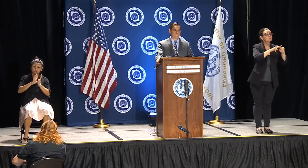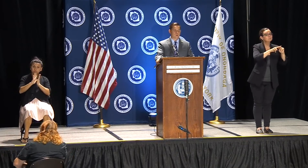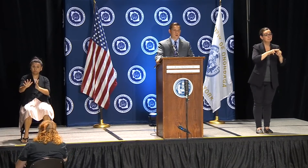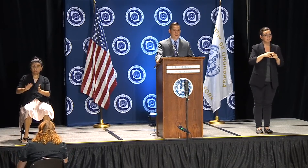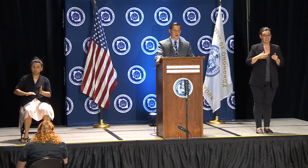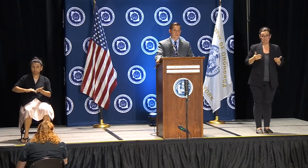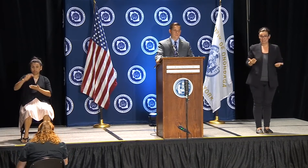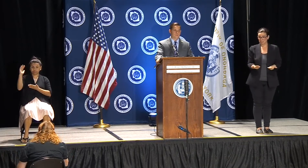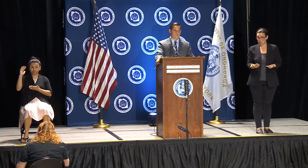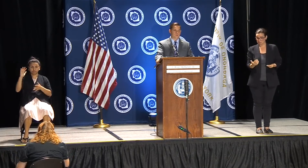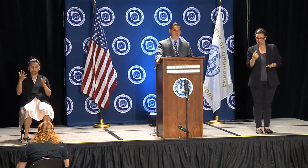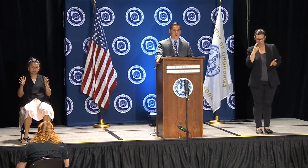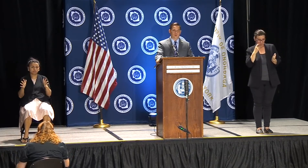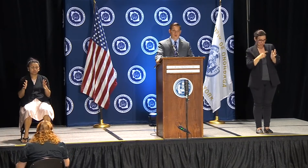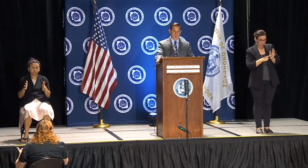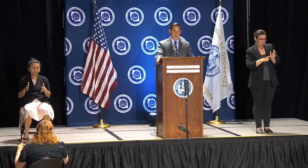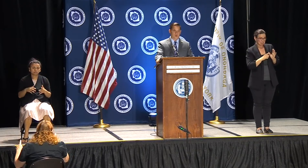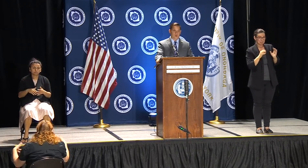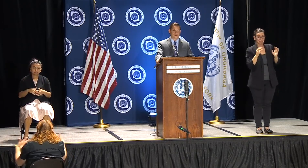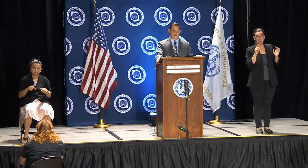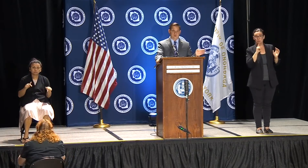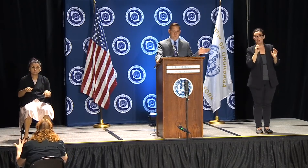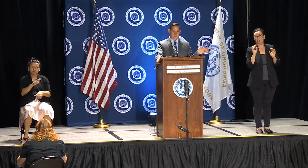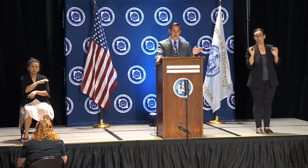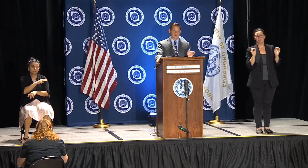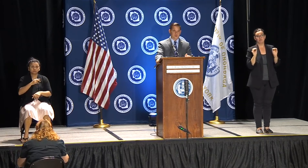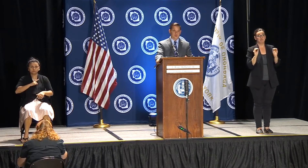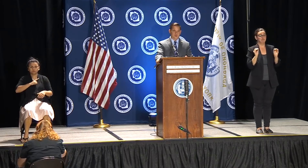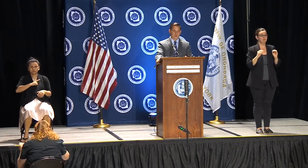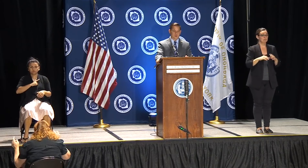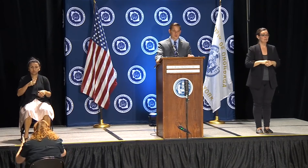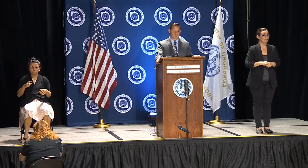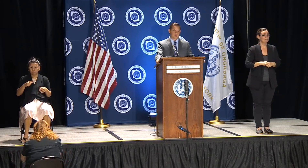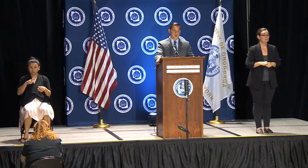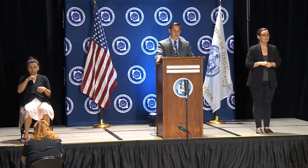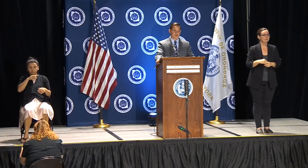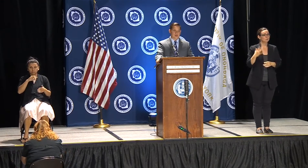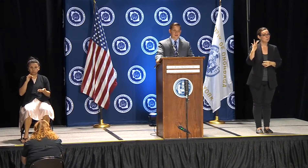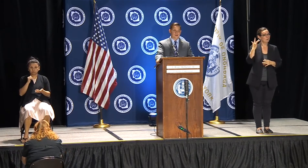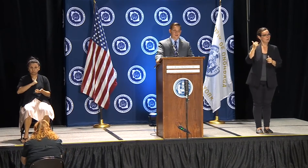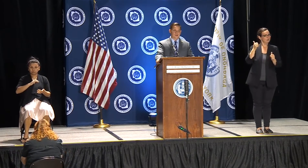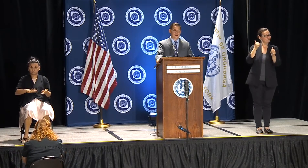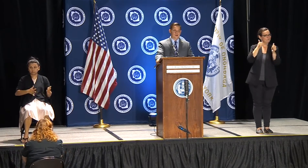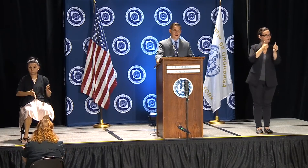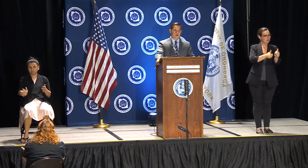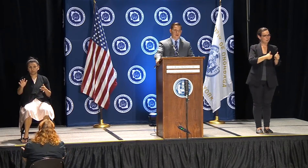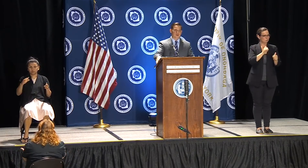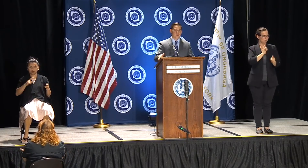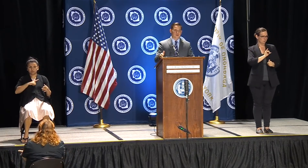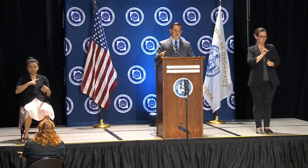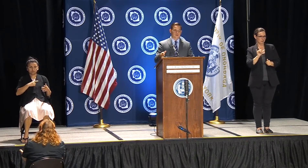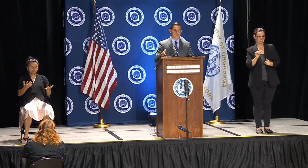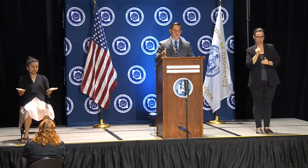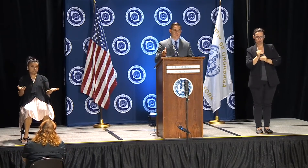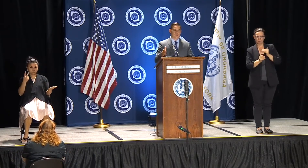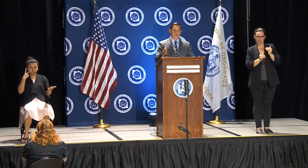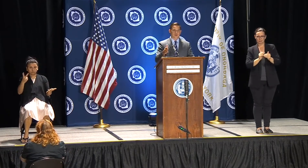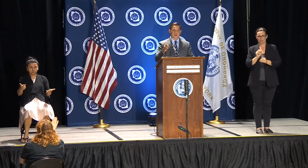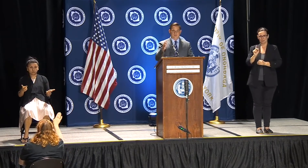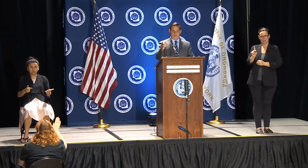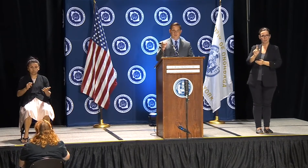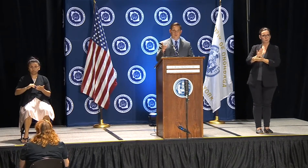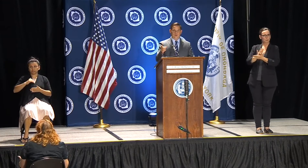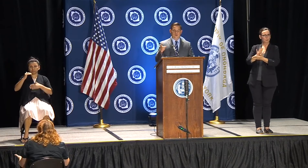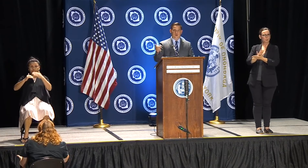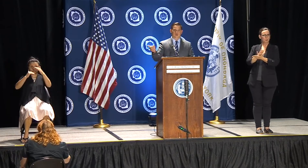I get it. That's why we're doing what we're doing. Same thing we do with colleges, we're doing with schools. so that all the